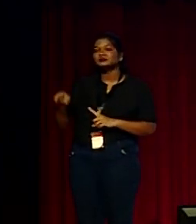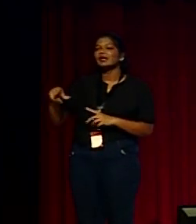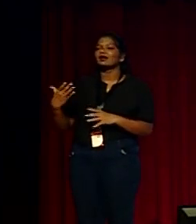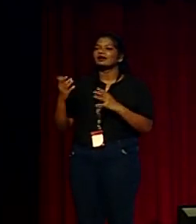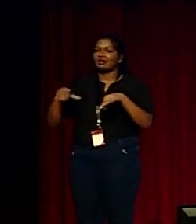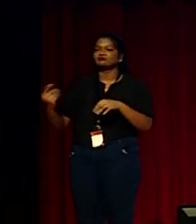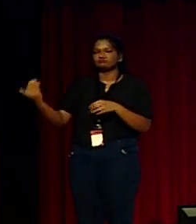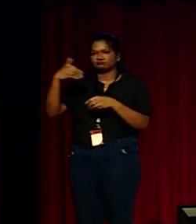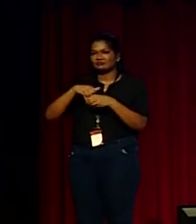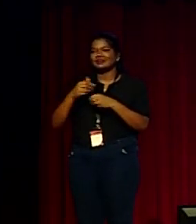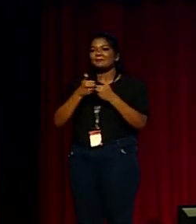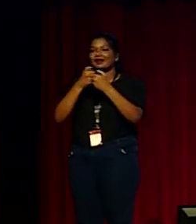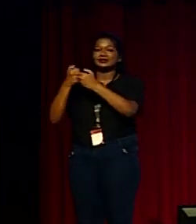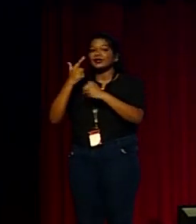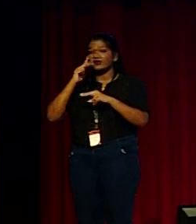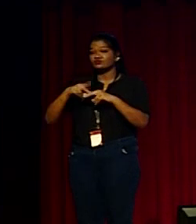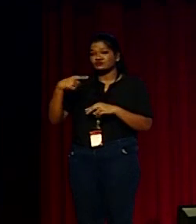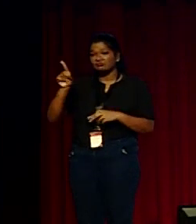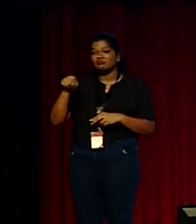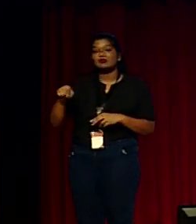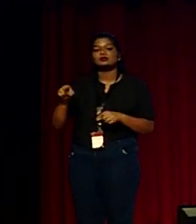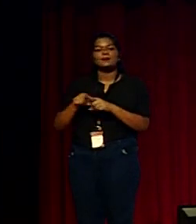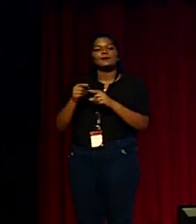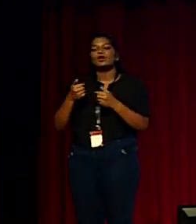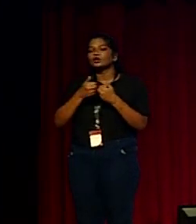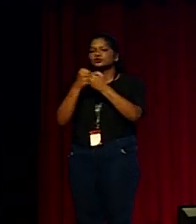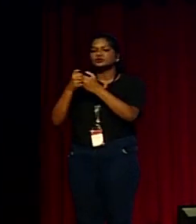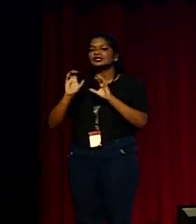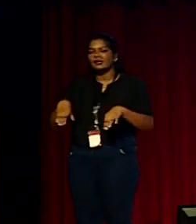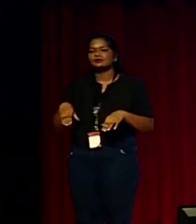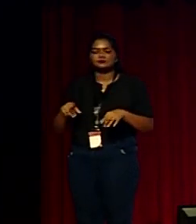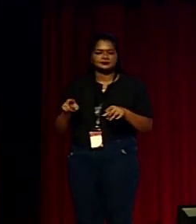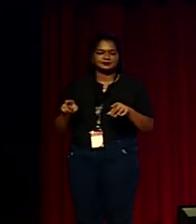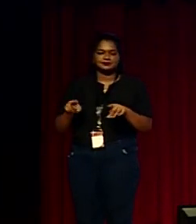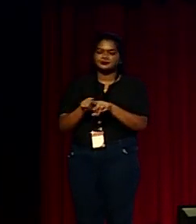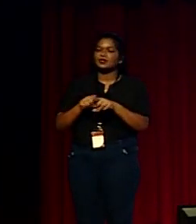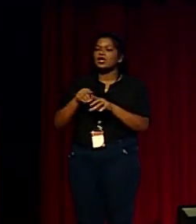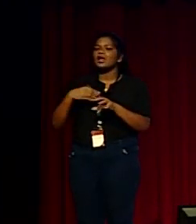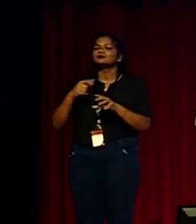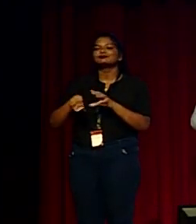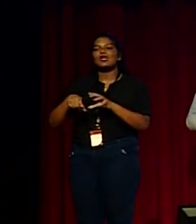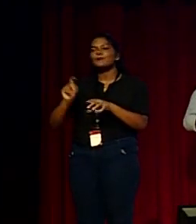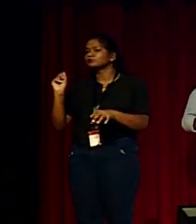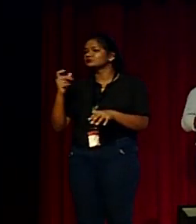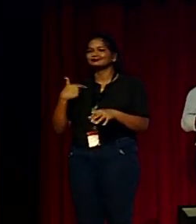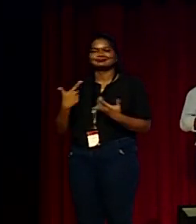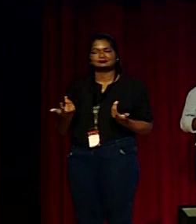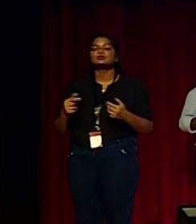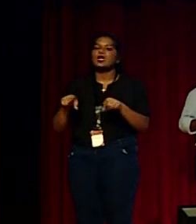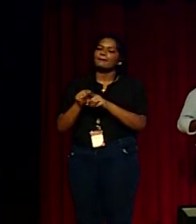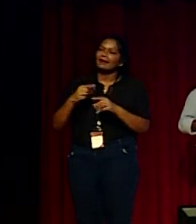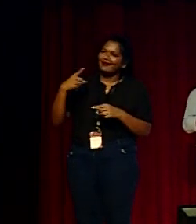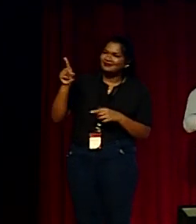input a text correctly, or a user can remove the errors using these